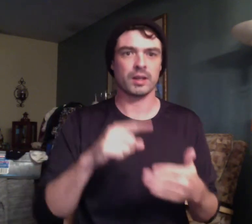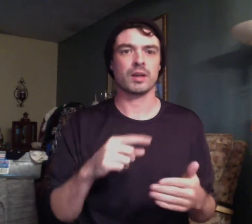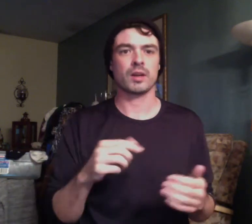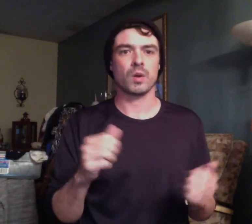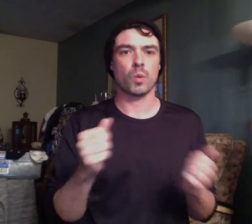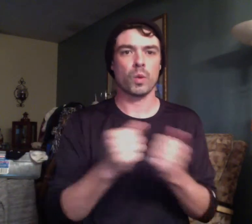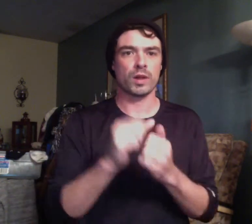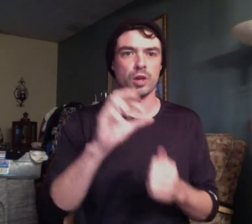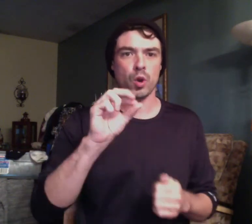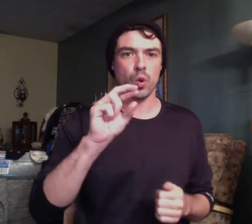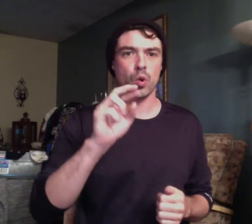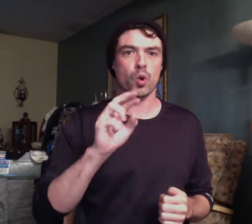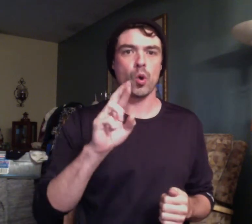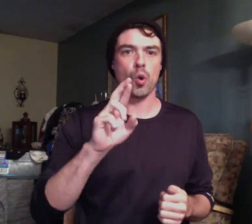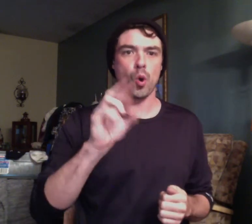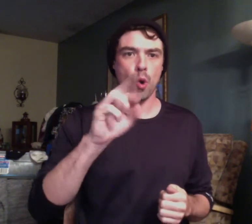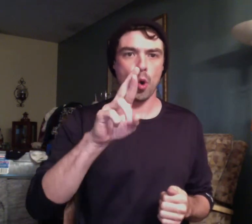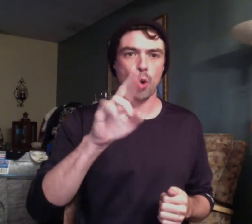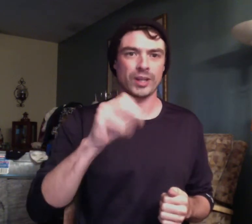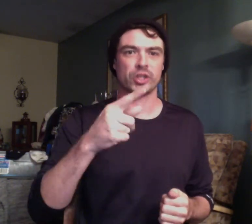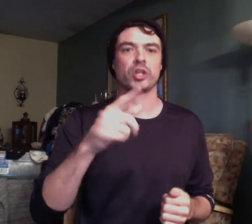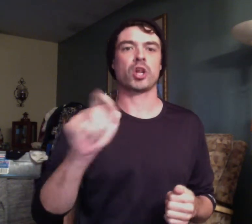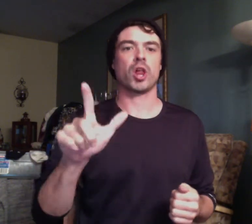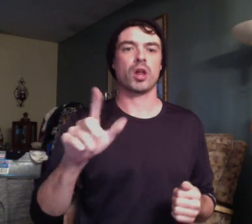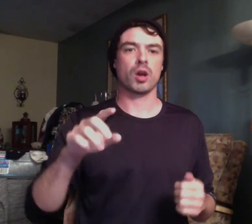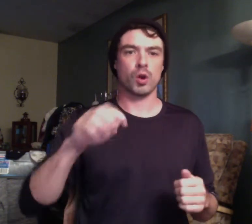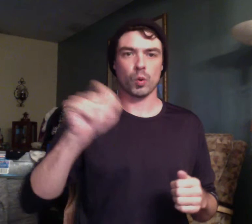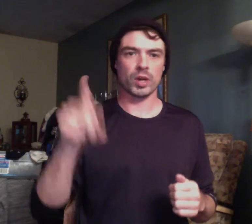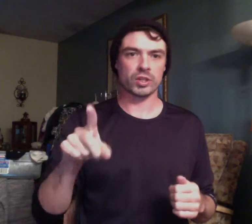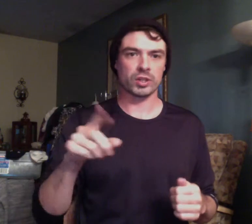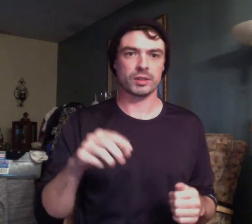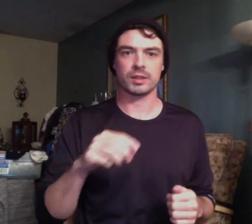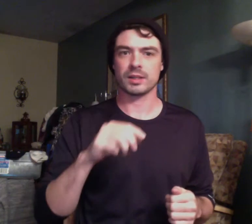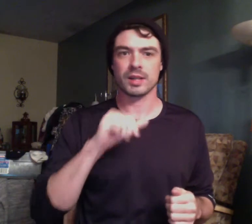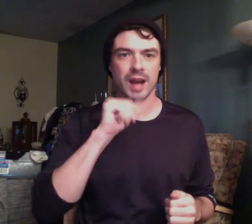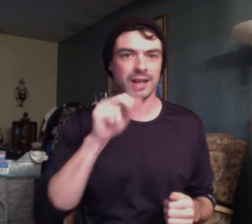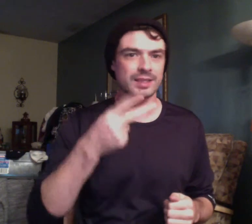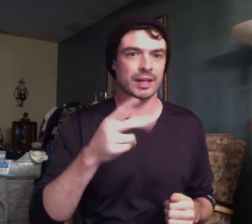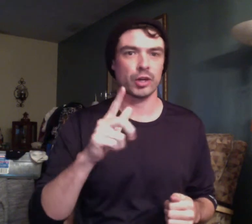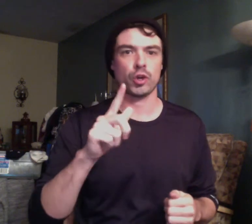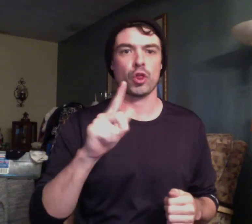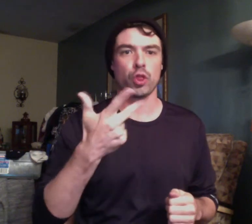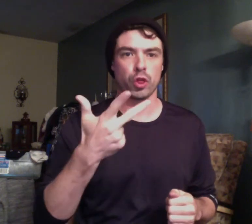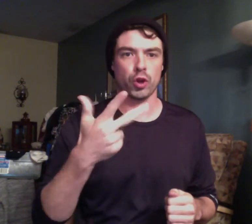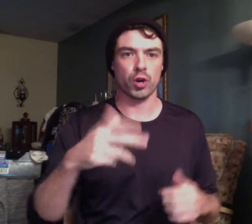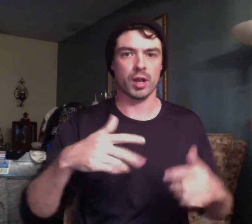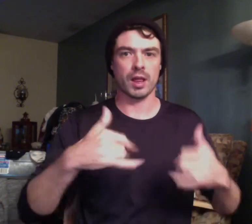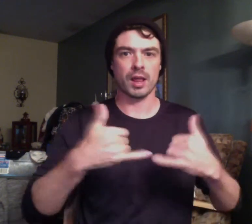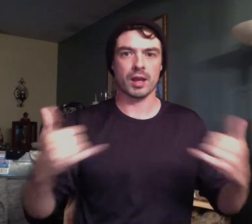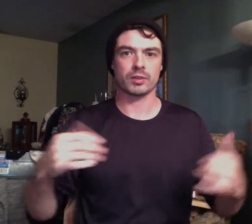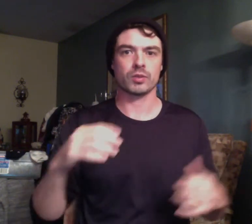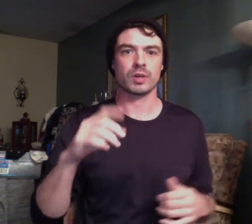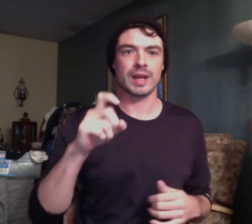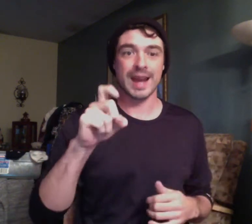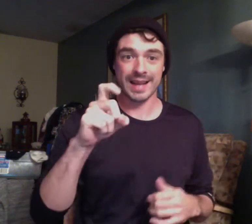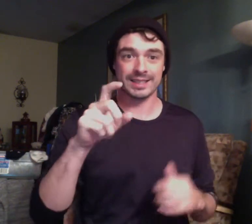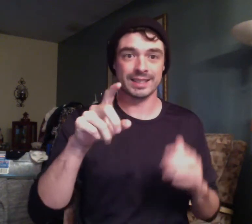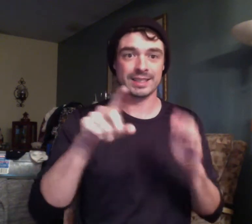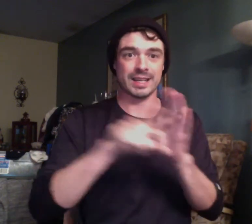question. Don't check with the second or third line. All right, so x is negative 2, okay? So 3 times